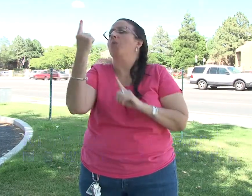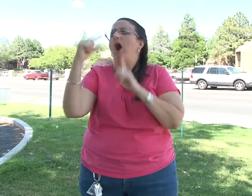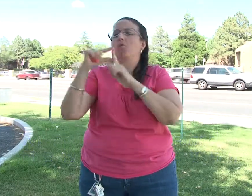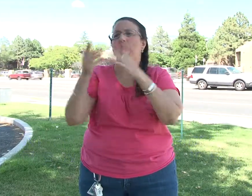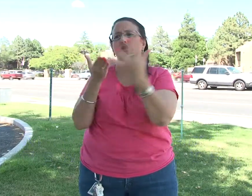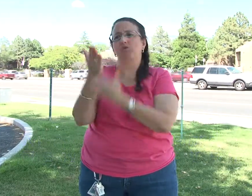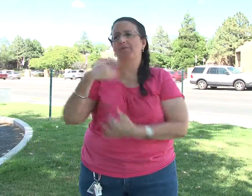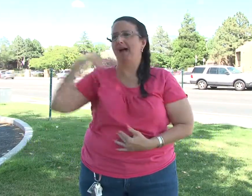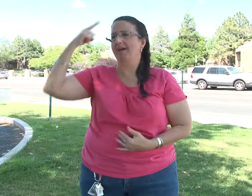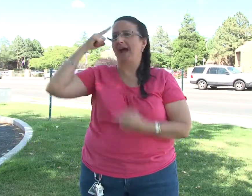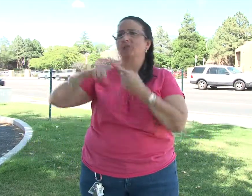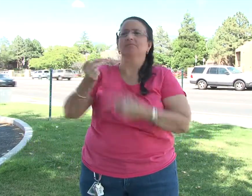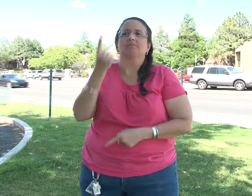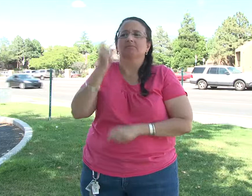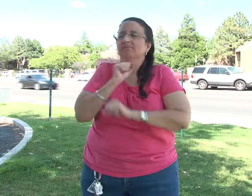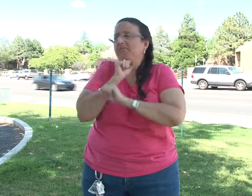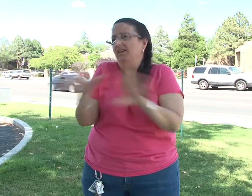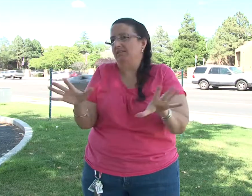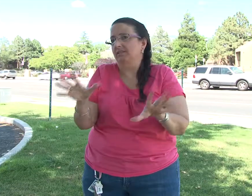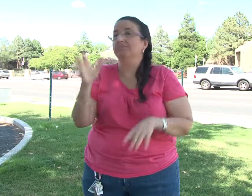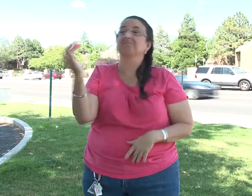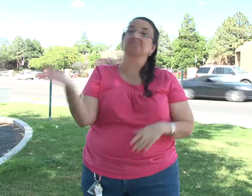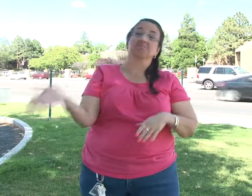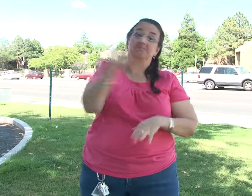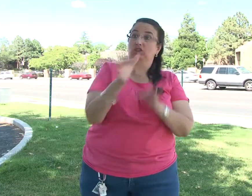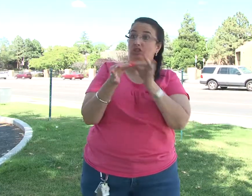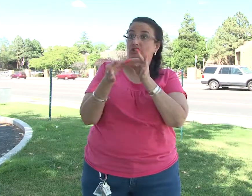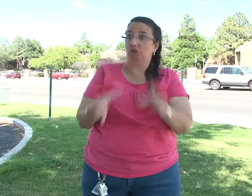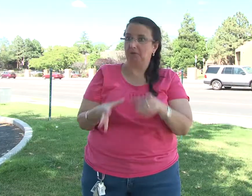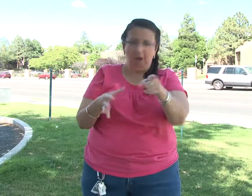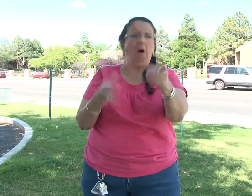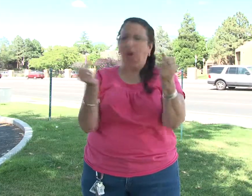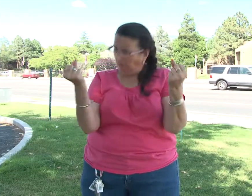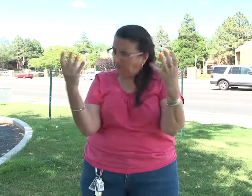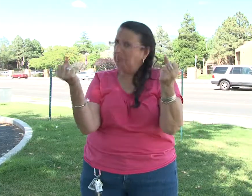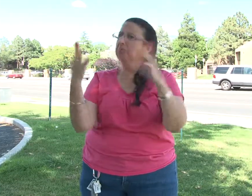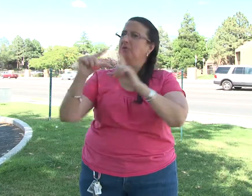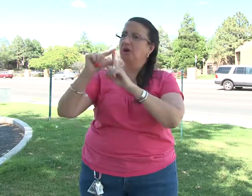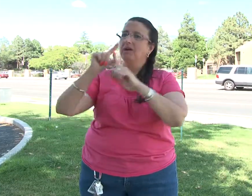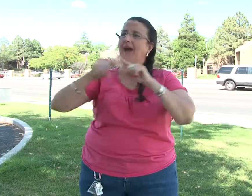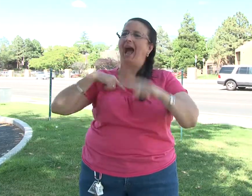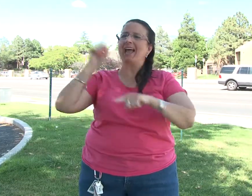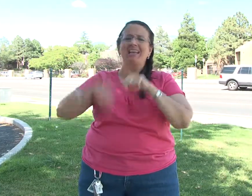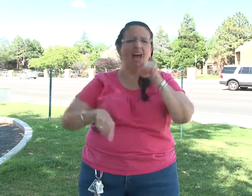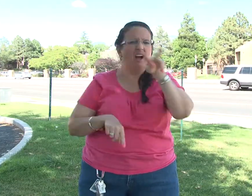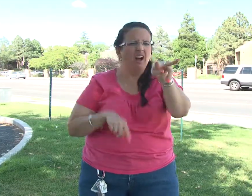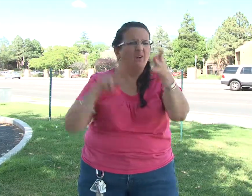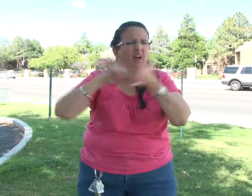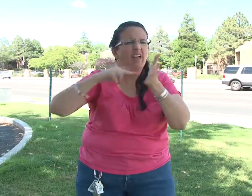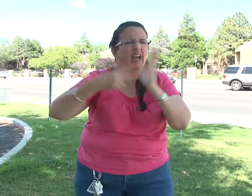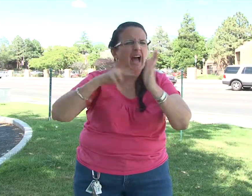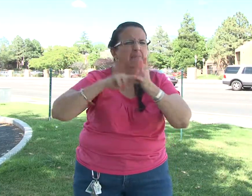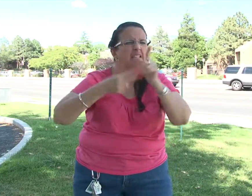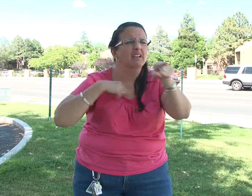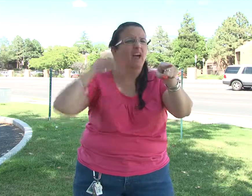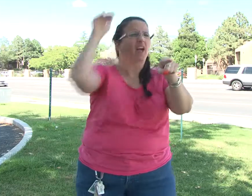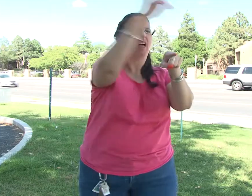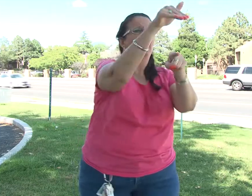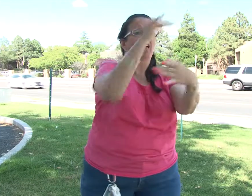him, he's talking, but there is not anything I understand that he's saying. With an interpreter, I can understand, but I